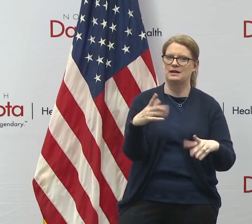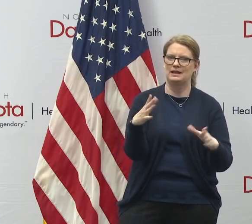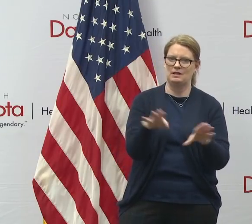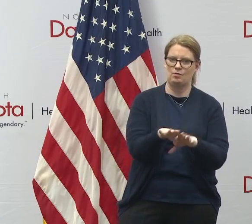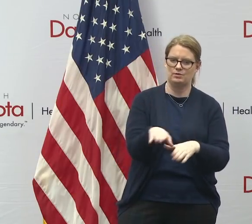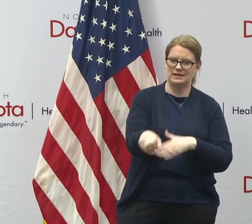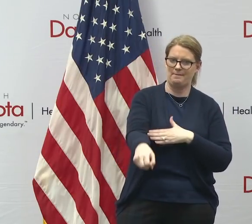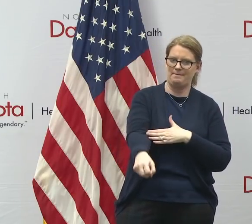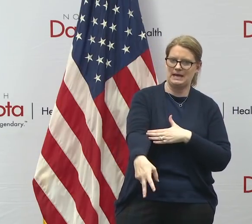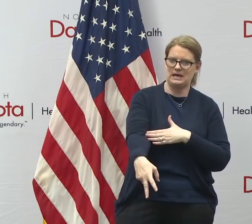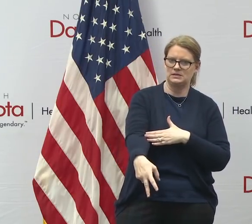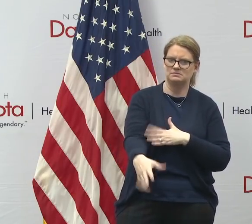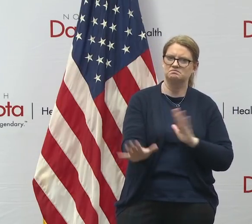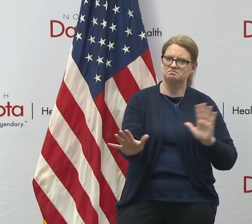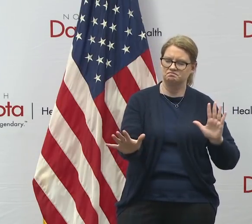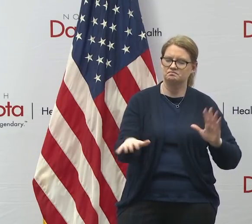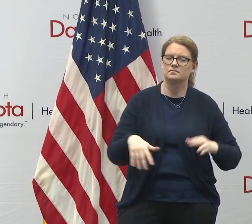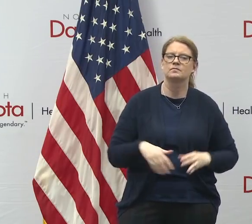it quick,